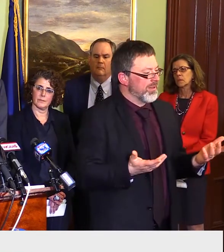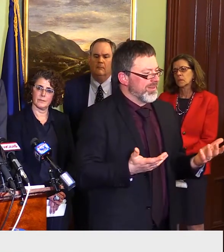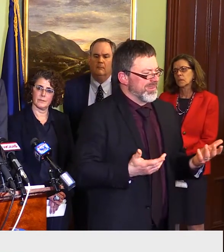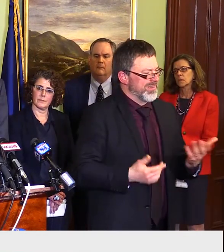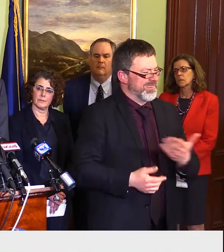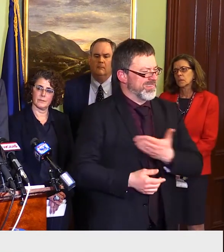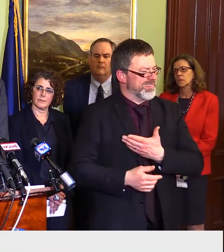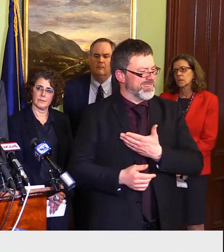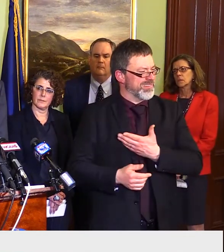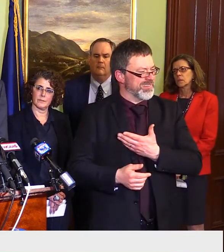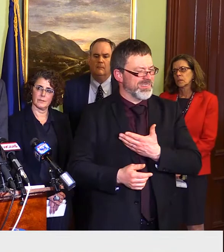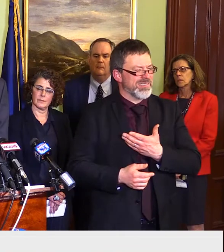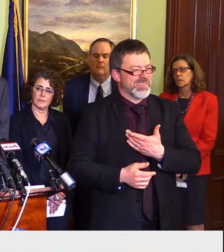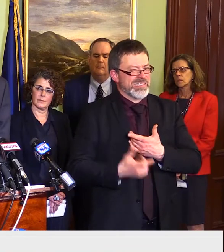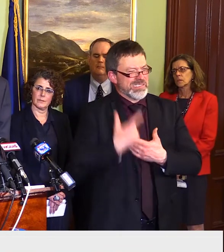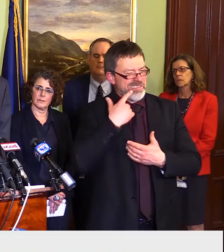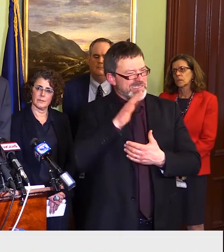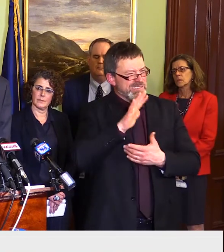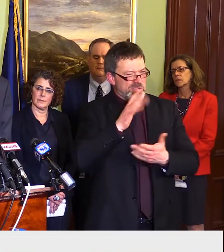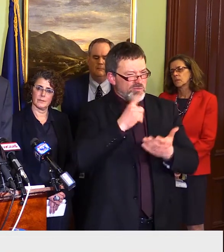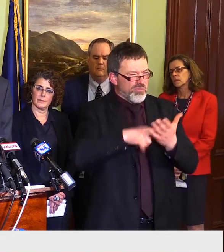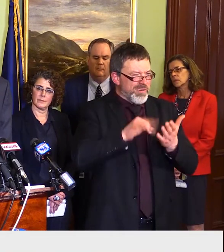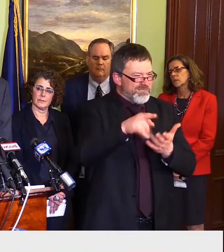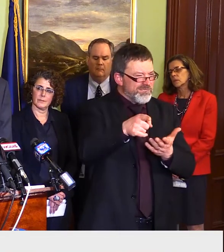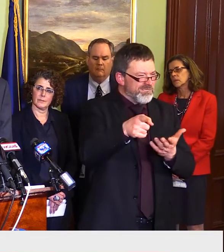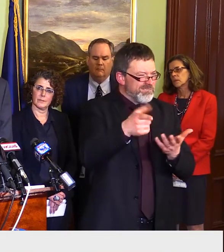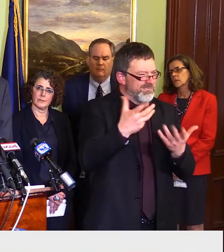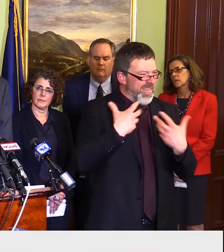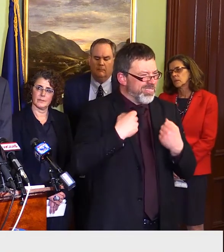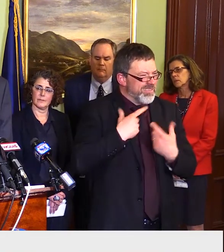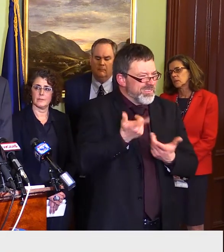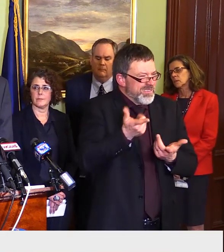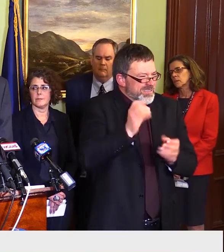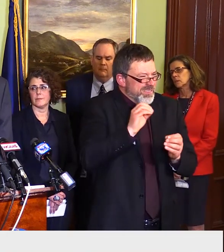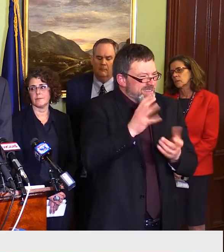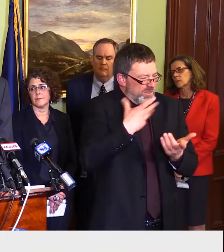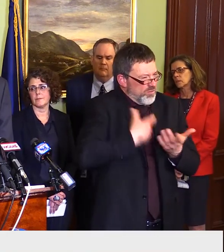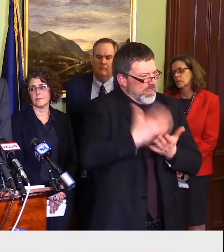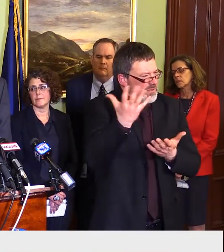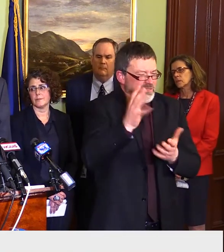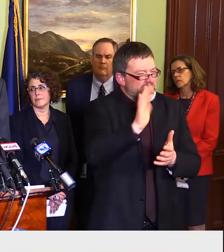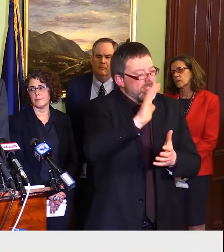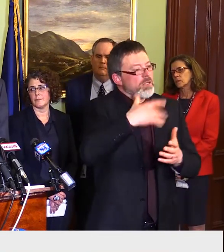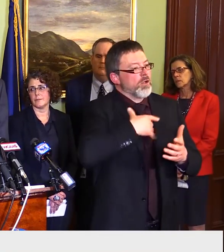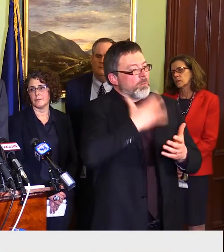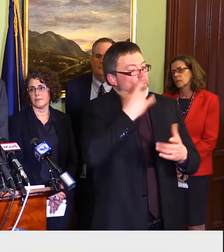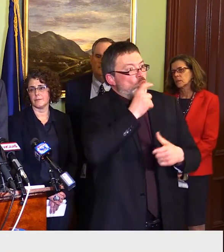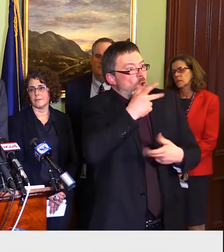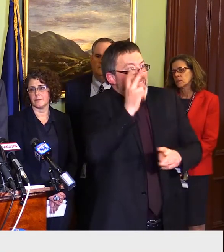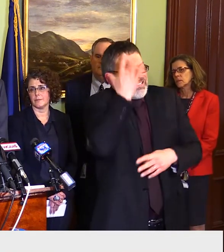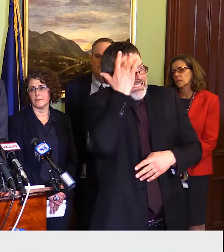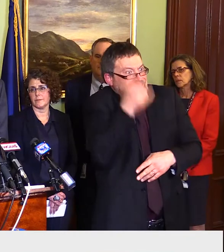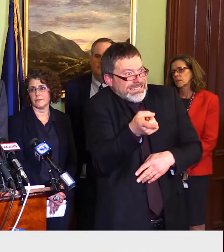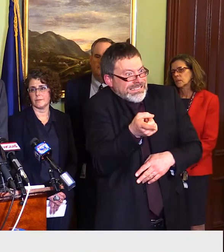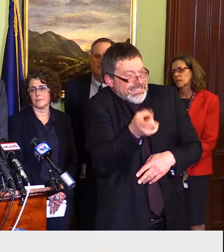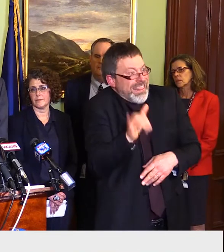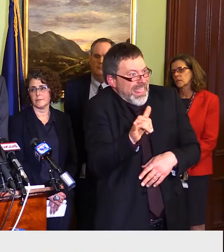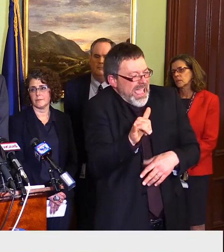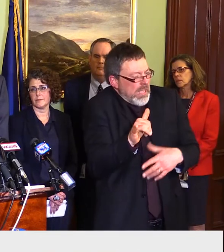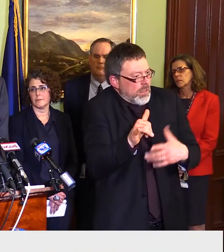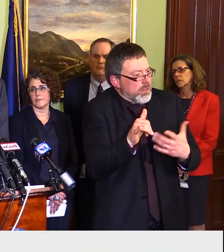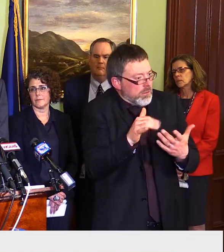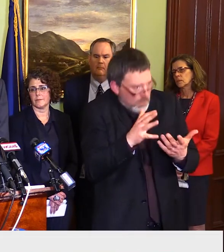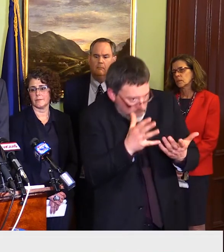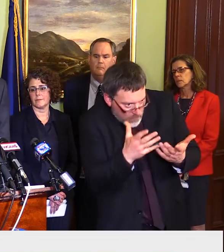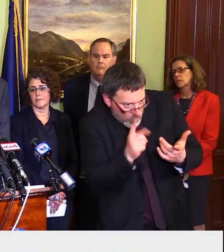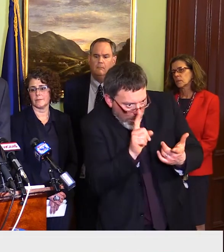matter. But I do believe we have plenty of people who don't have symptoms who have had an exposure history. And I